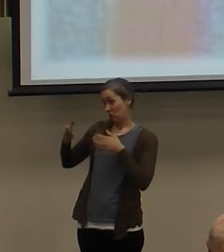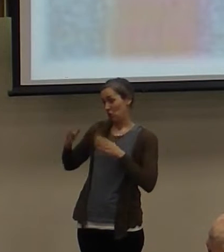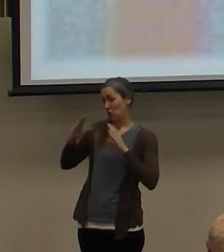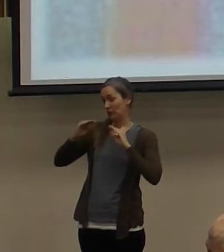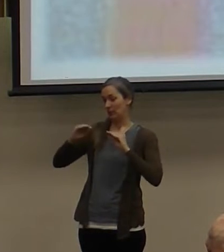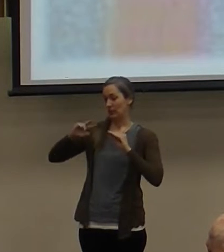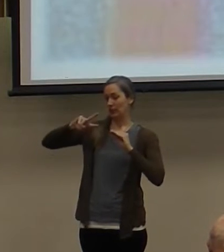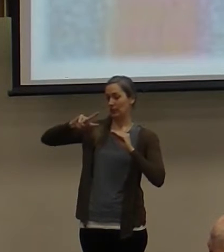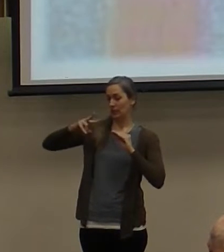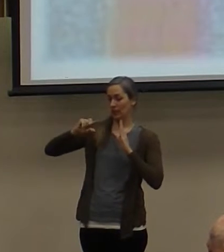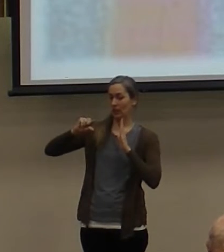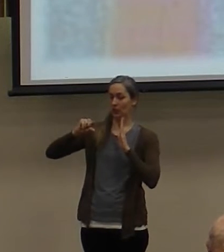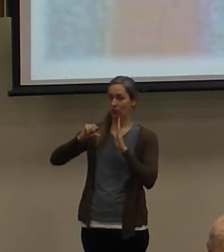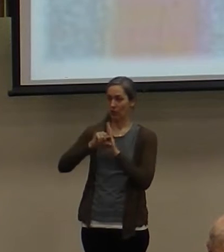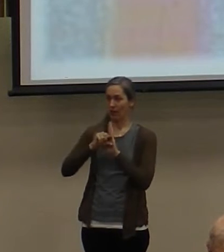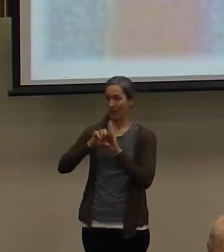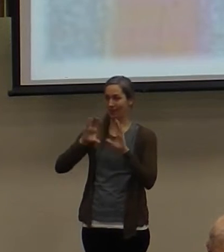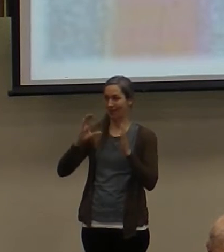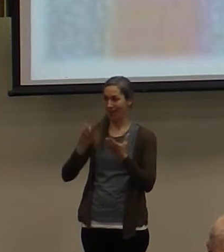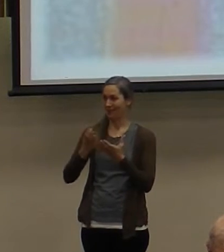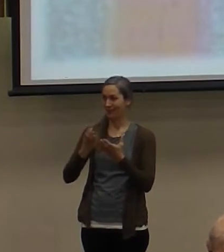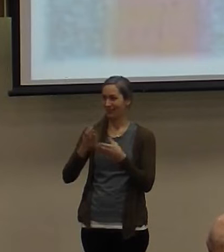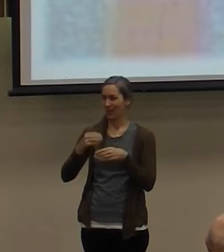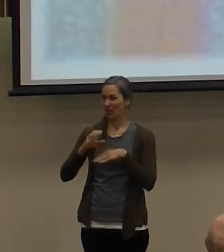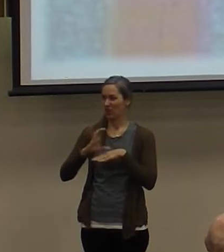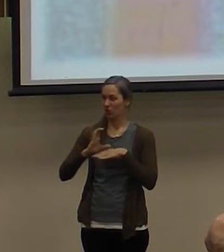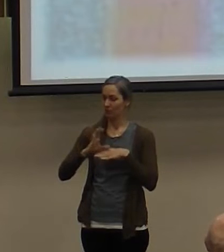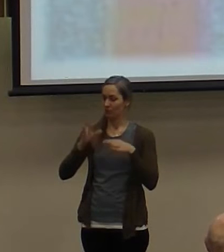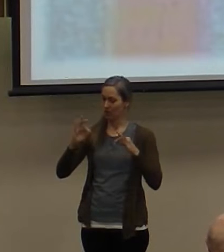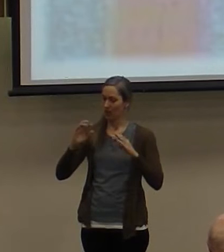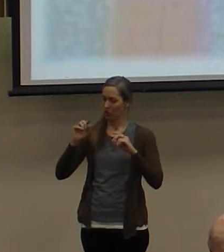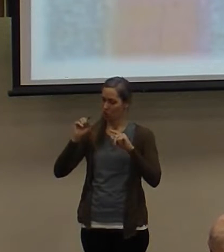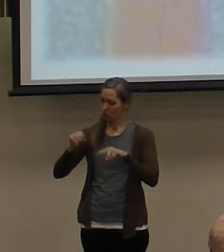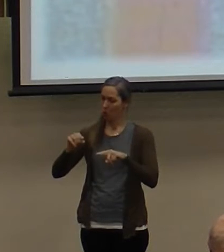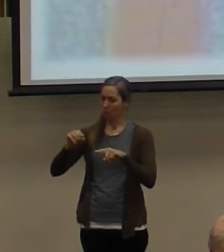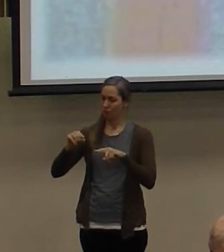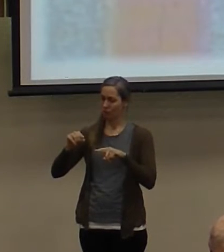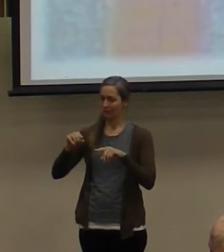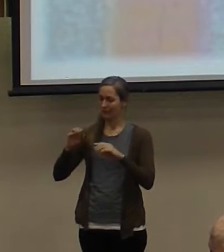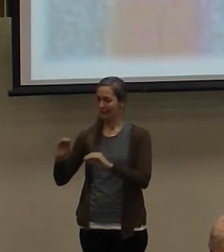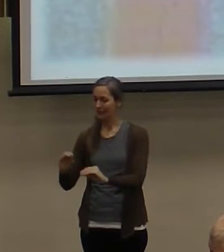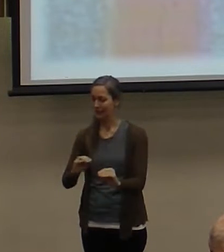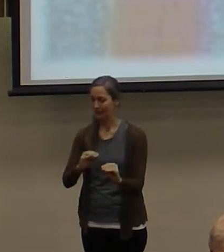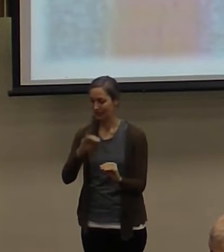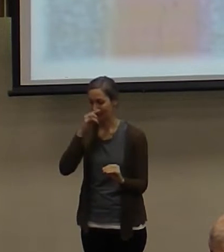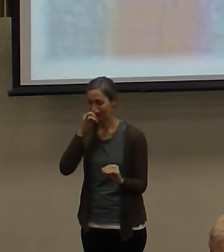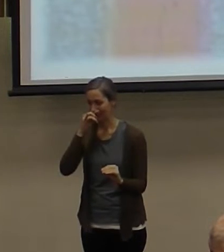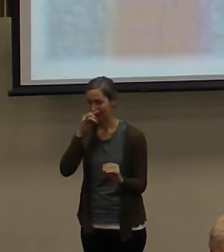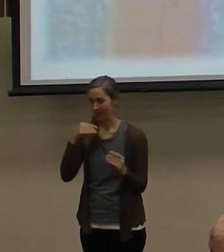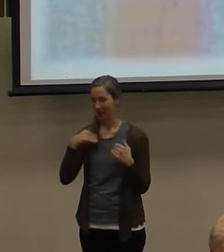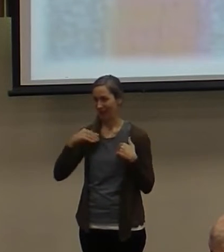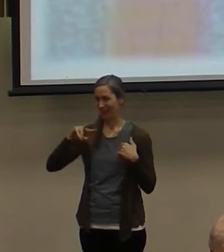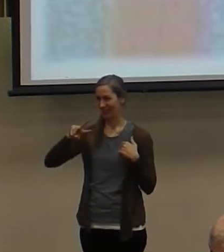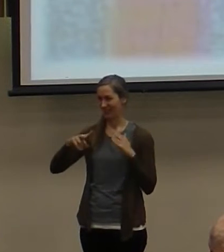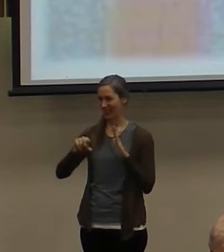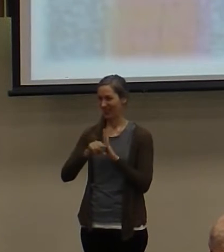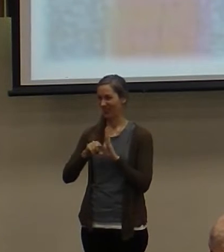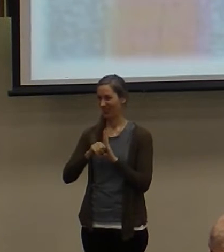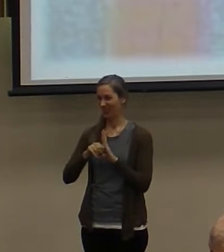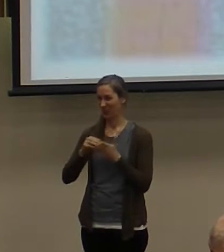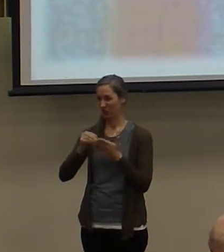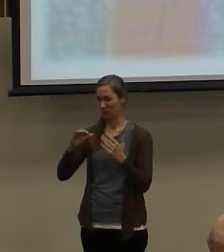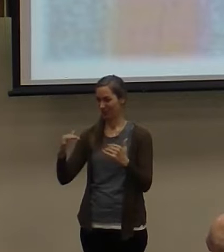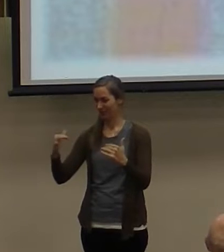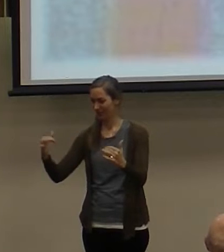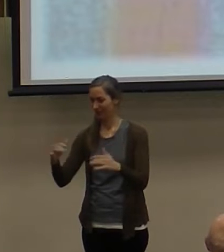class in the church. He decided he was going to go down and teach the kids. And so he's got a second grade class one Sunday morning, and he asked, "What